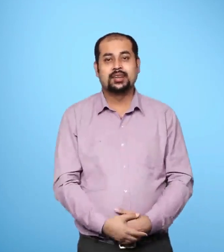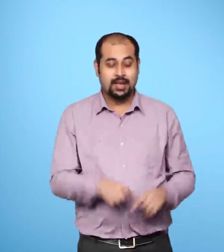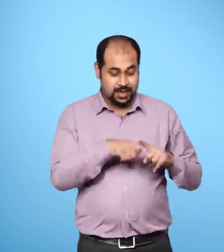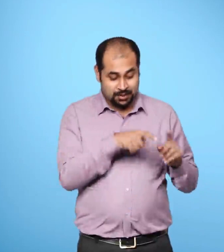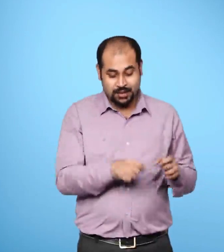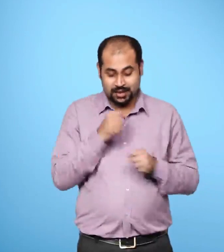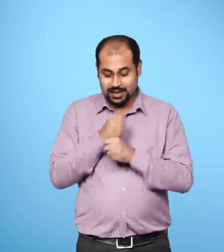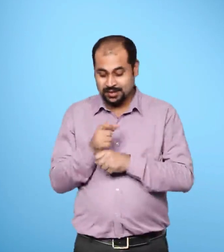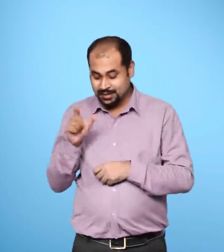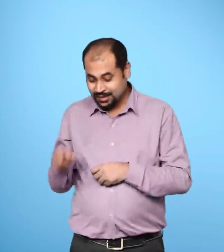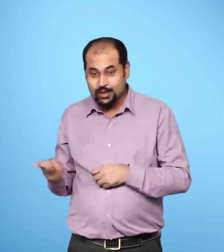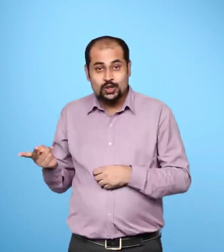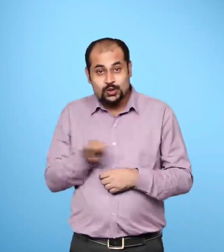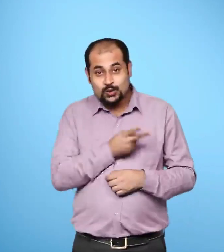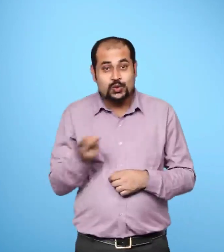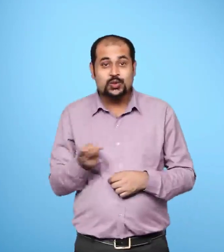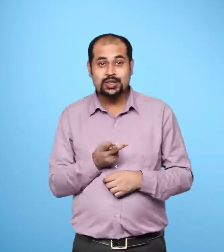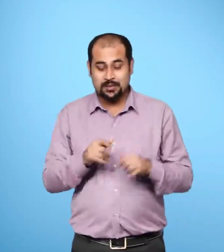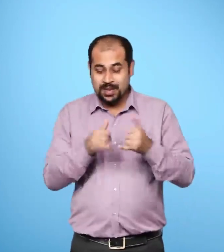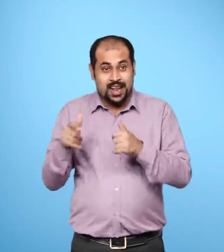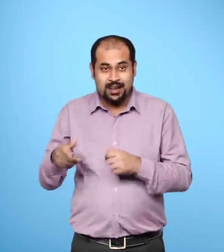They throw the bangle twice each.